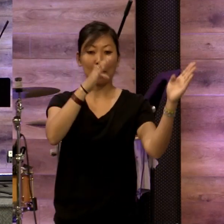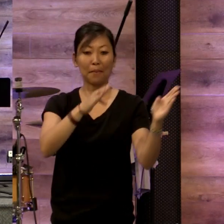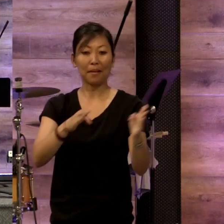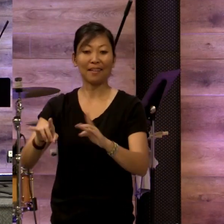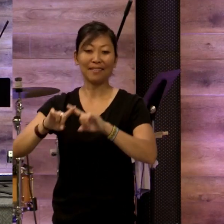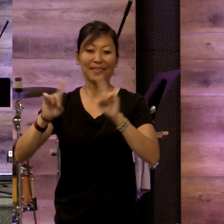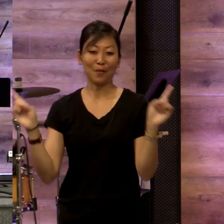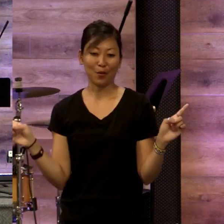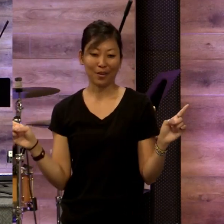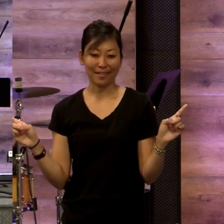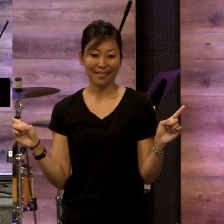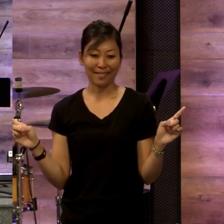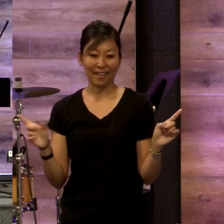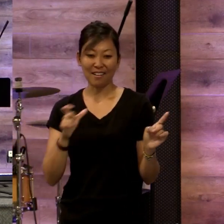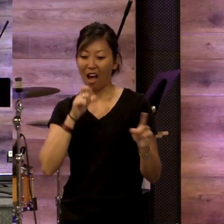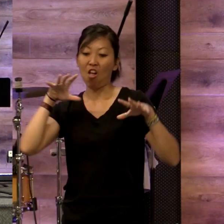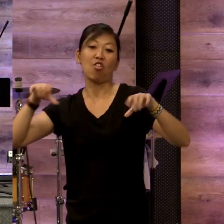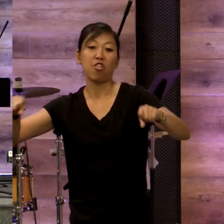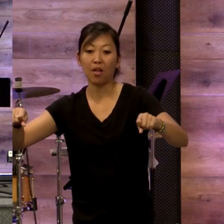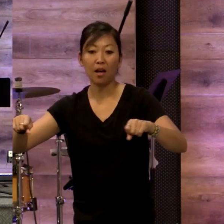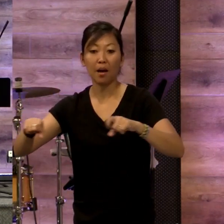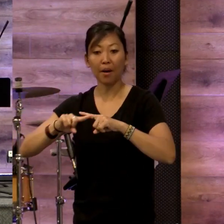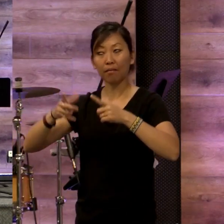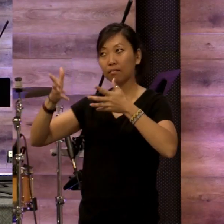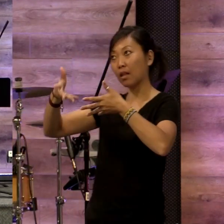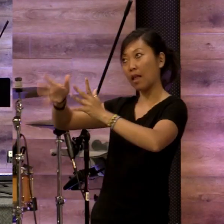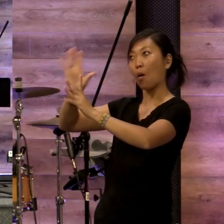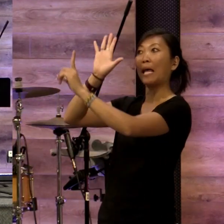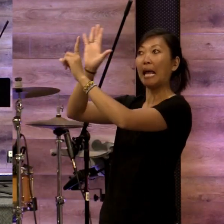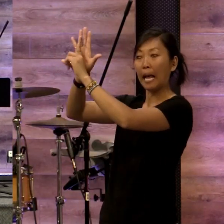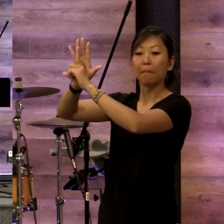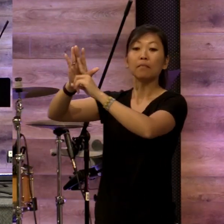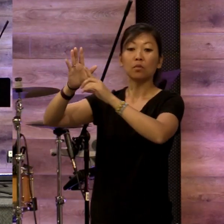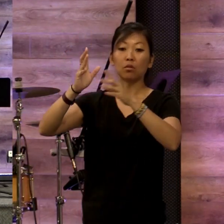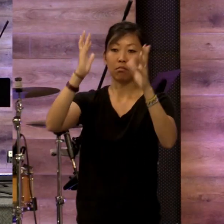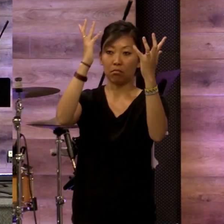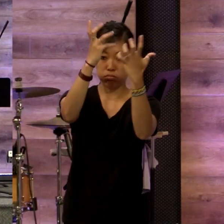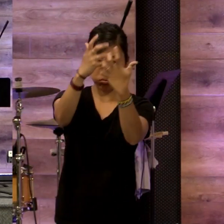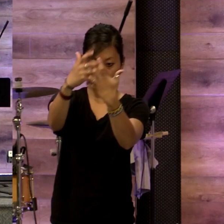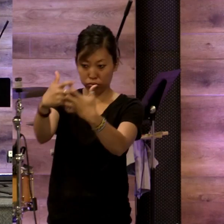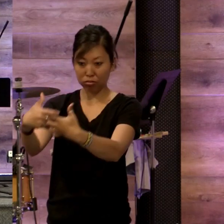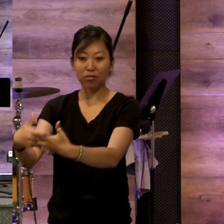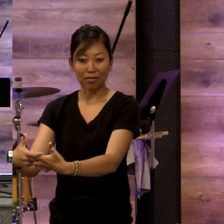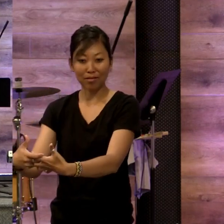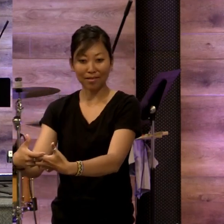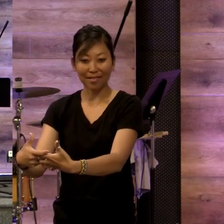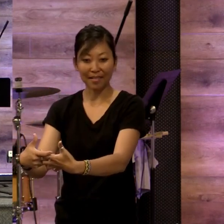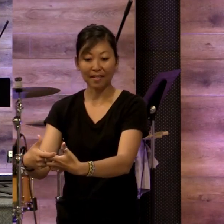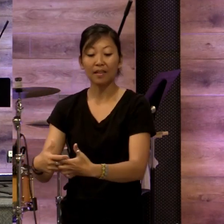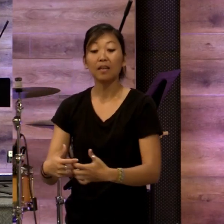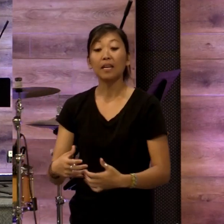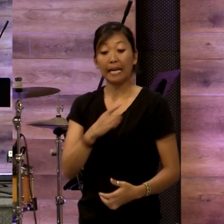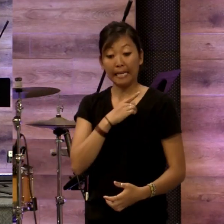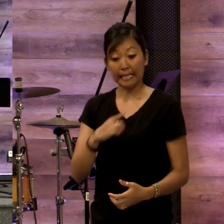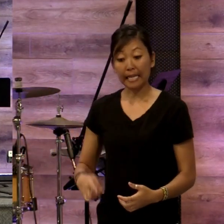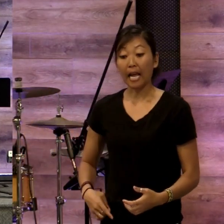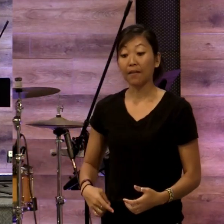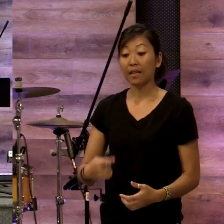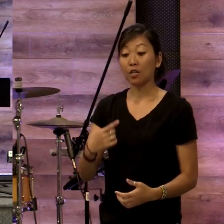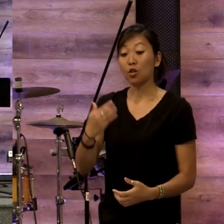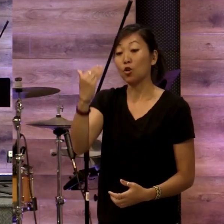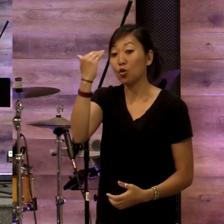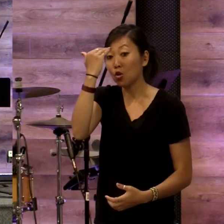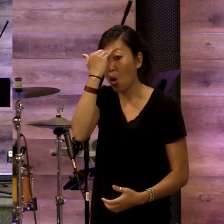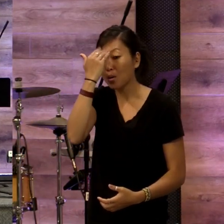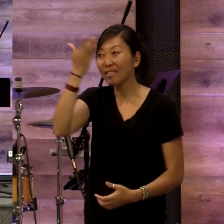Not by seizing, but by letting God do his thing. David's actions show that the rule and the reign of God is different. It isn't seized